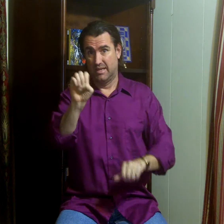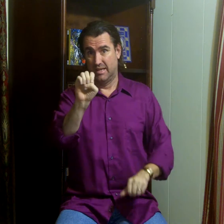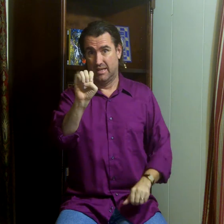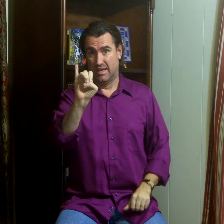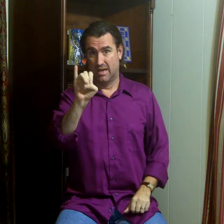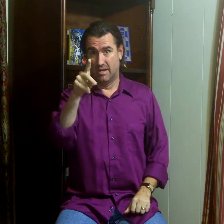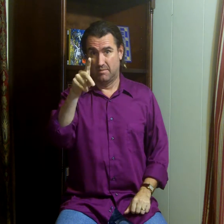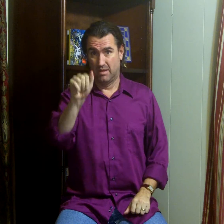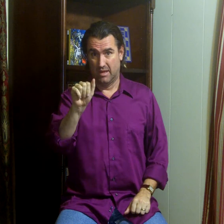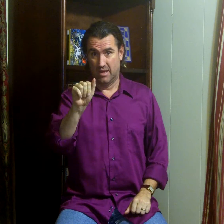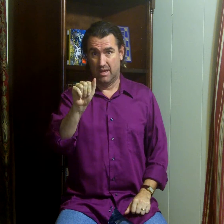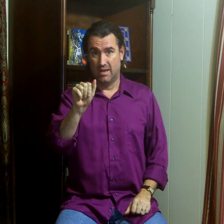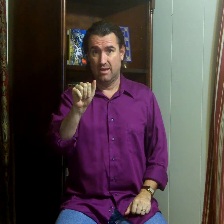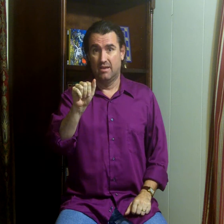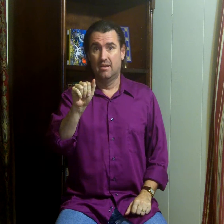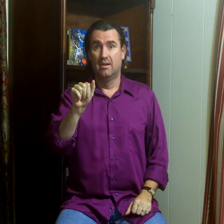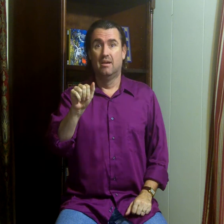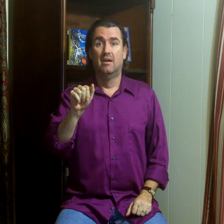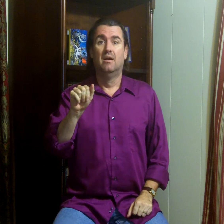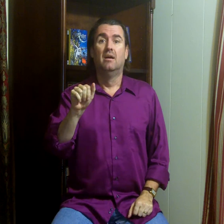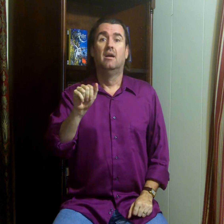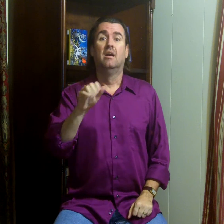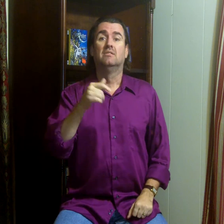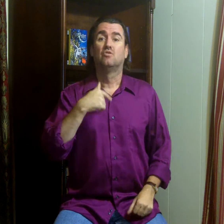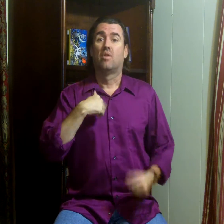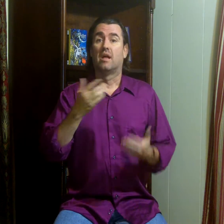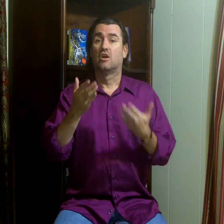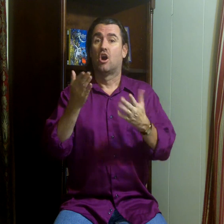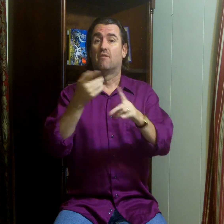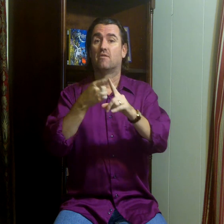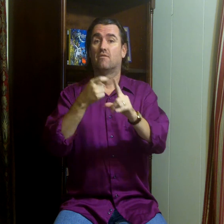and that's offered out of Boys Town in Nebraska. Their website is